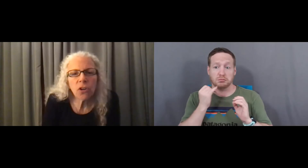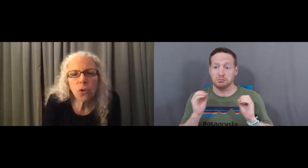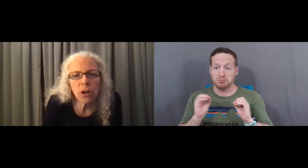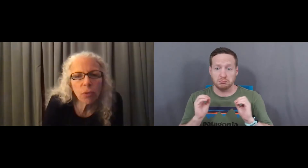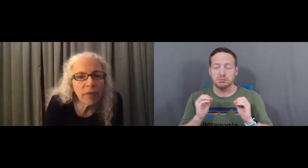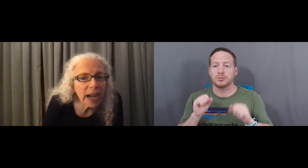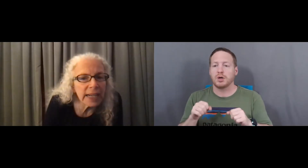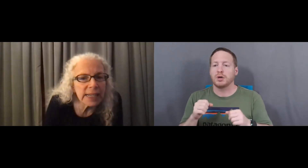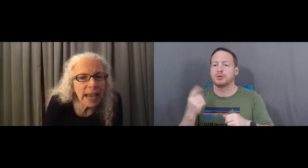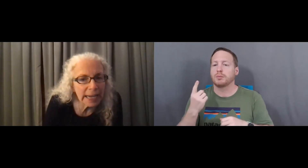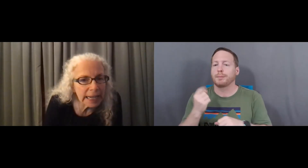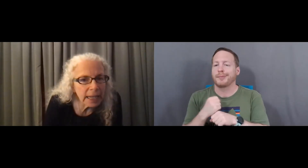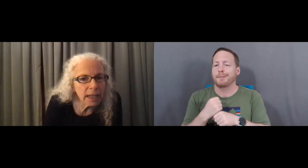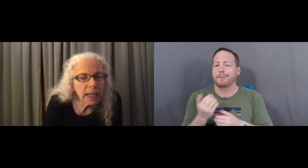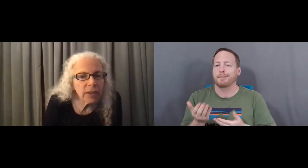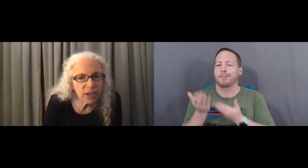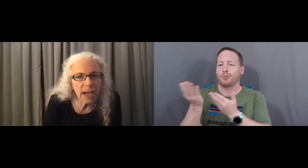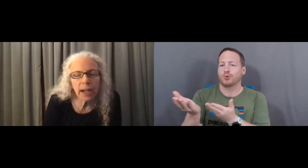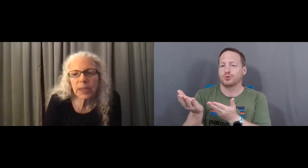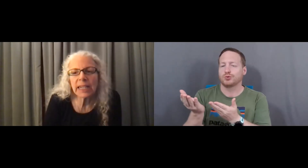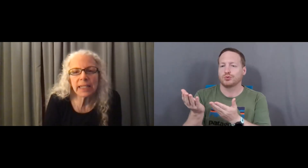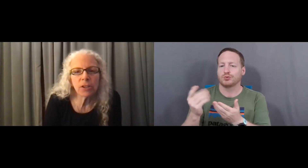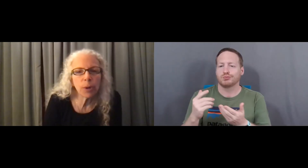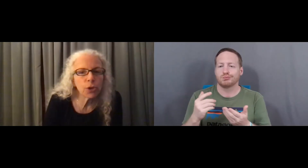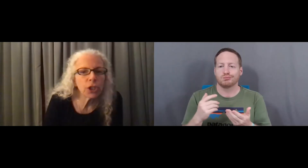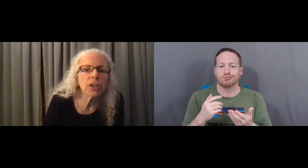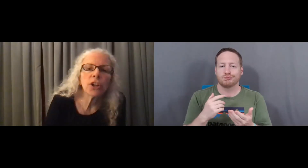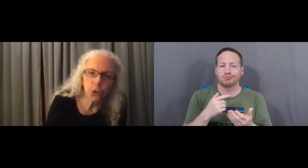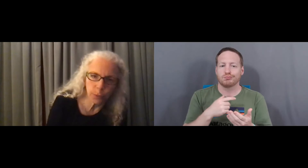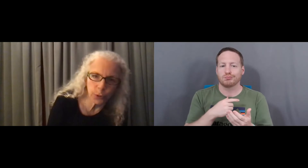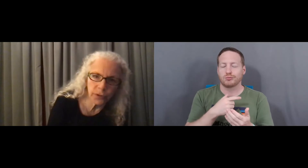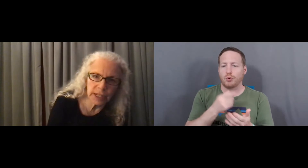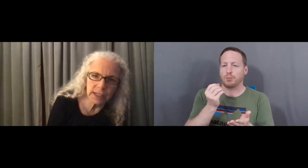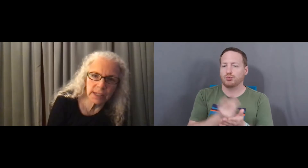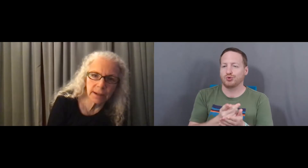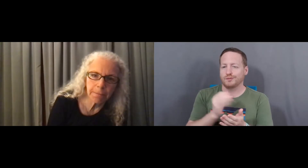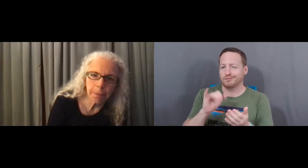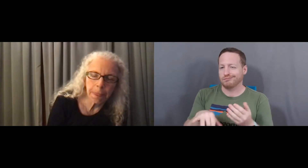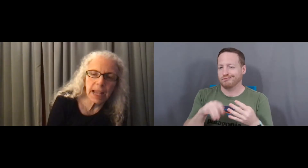or revise any, if not, I would like to hear a motion to approve these as